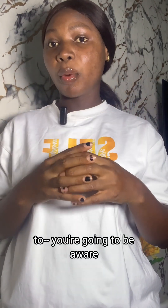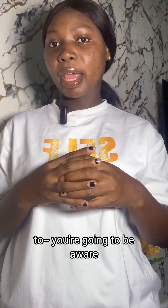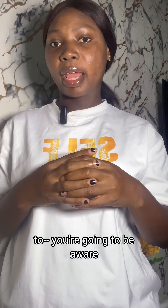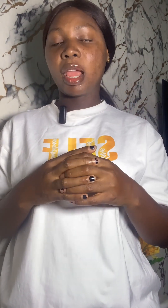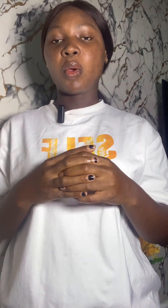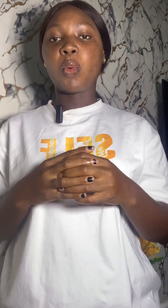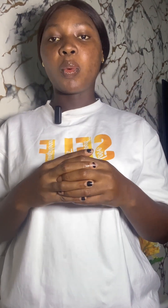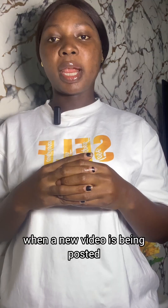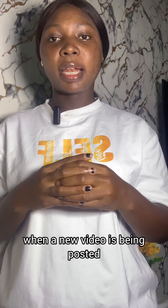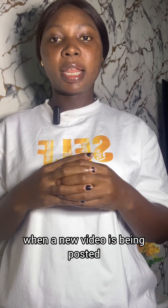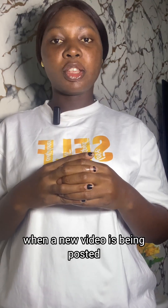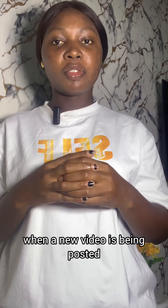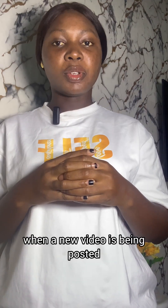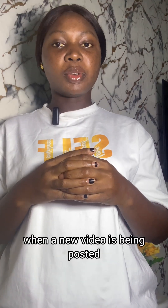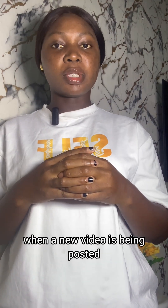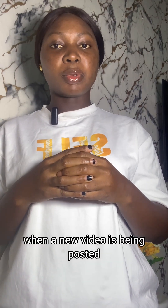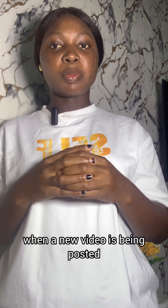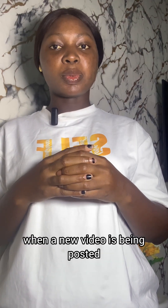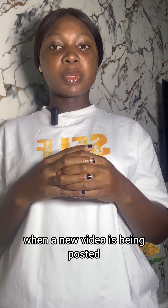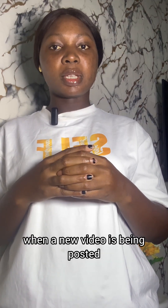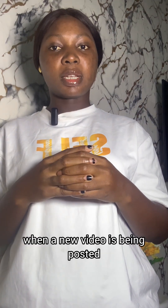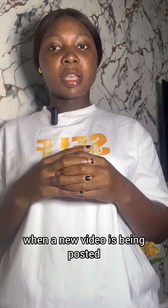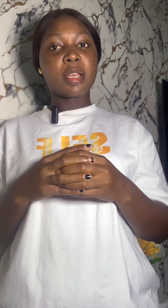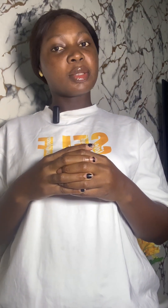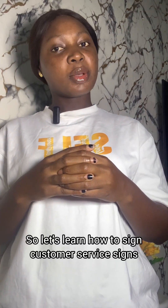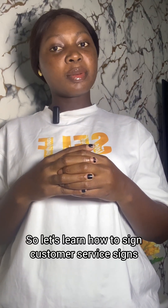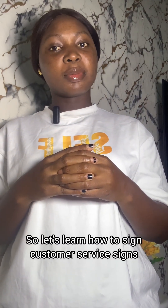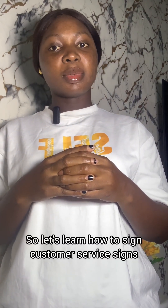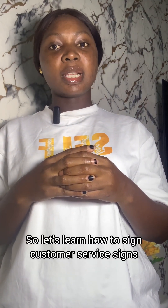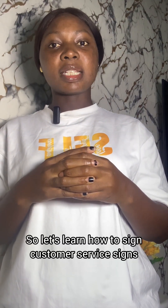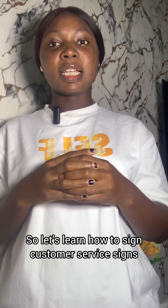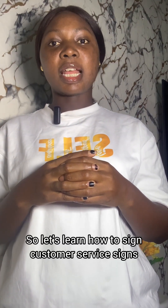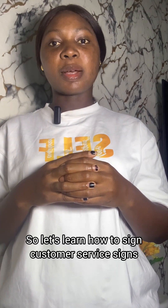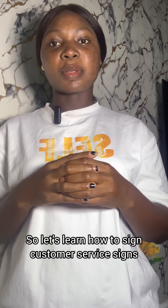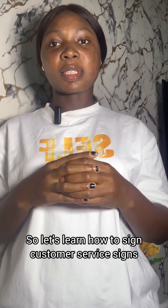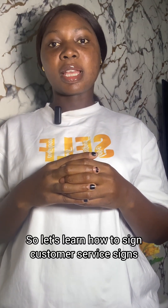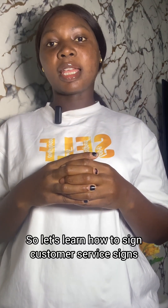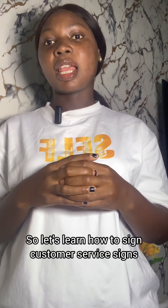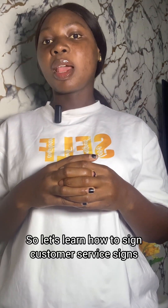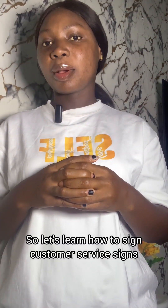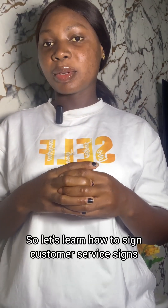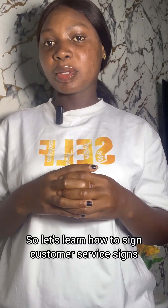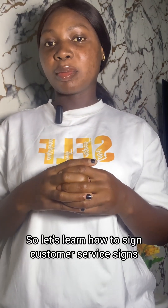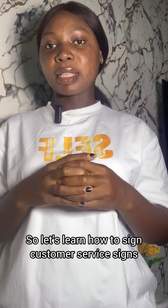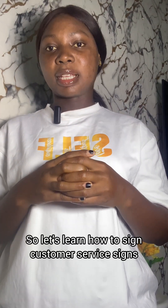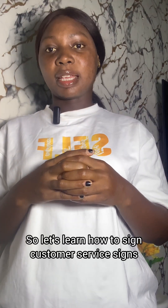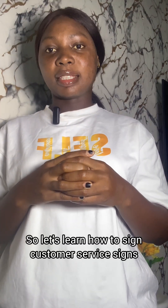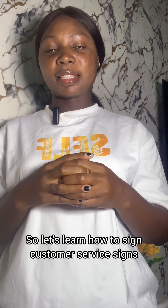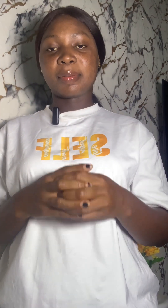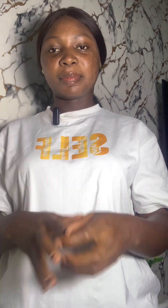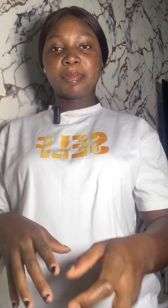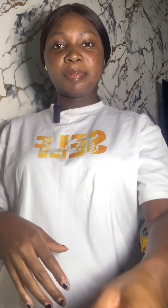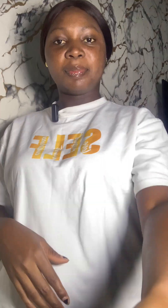aware when a new video is being posted. So let's learn how to sign customer signs.